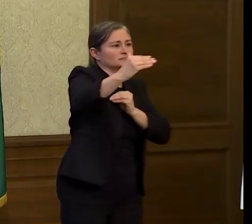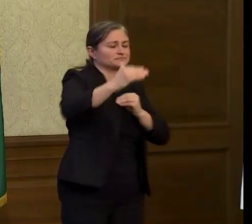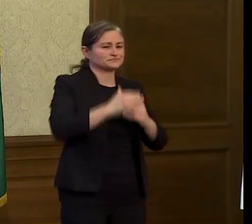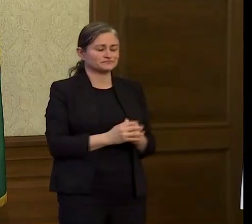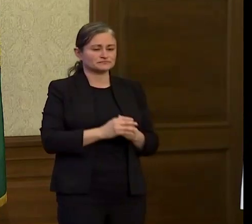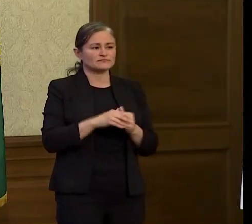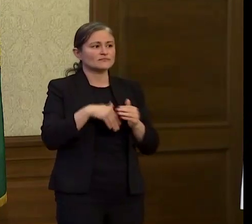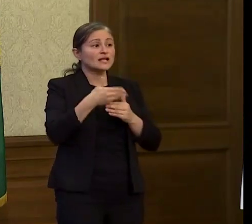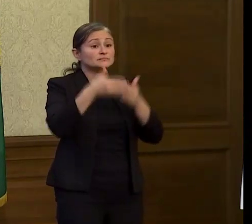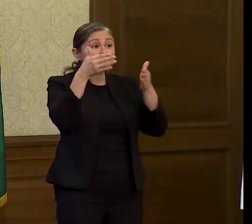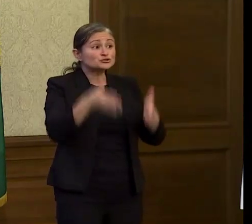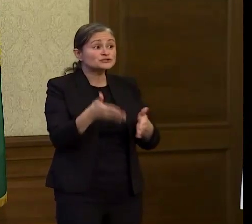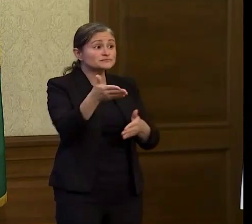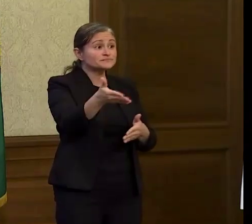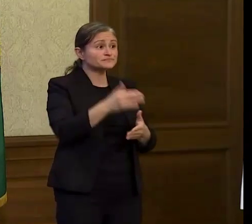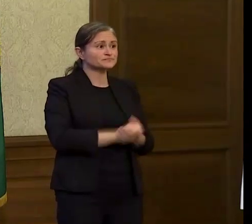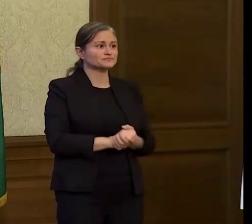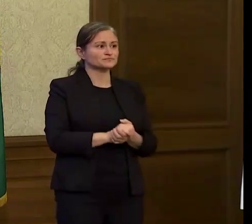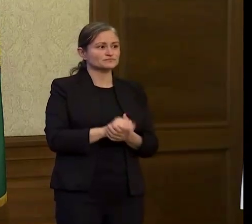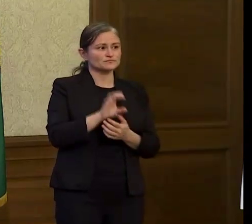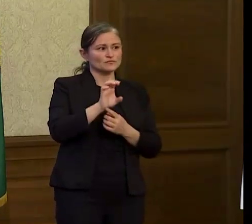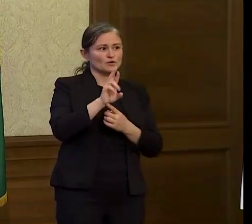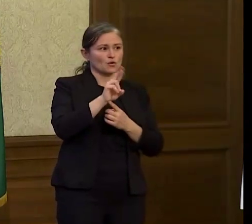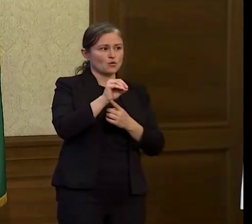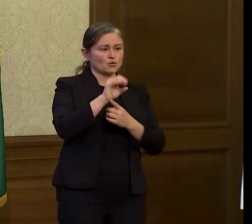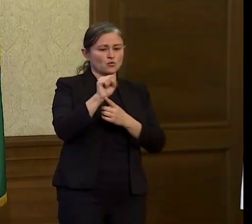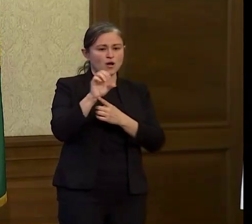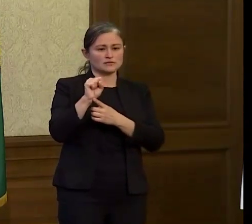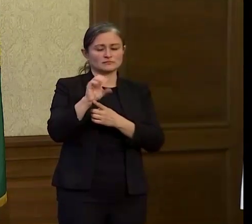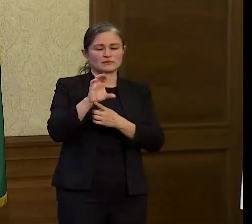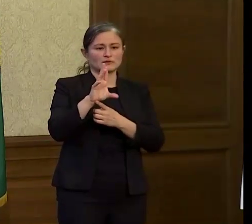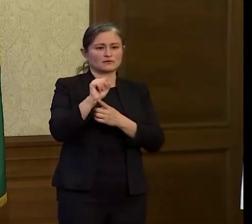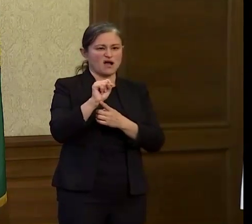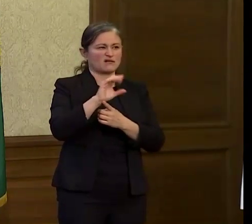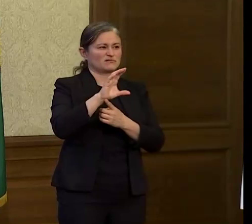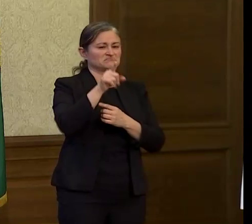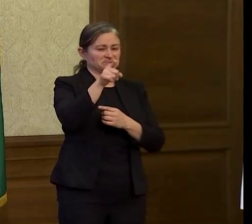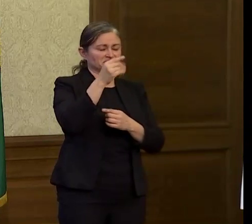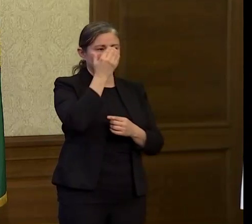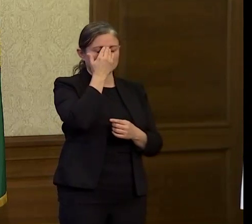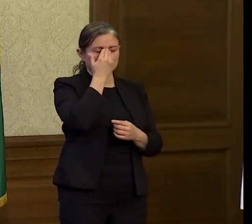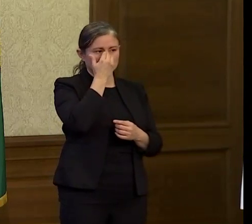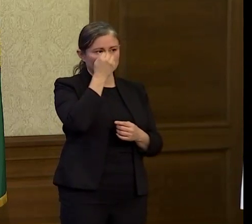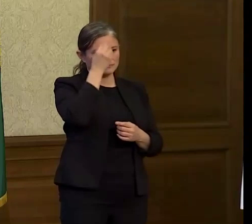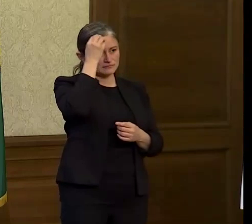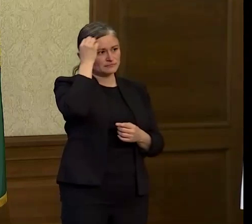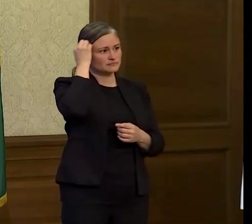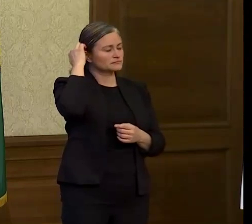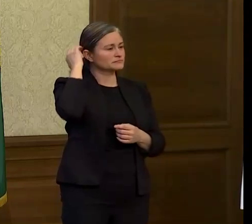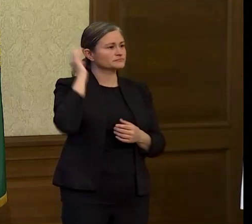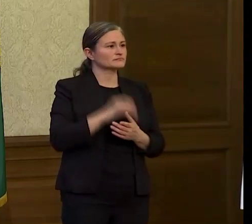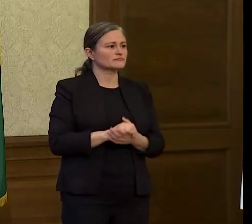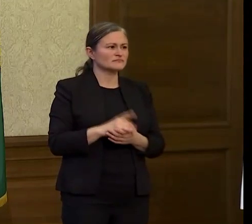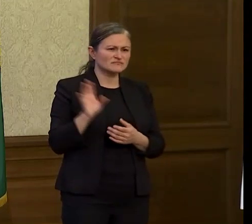Governor. On the mask question, have you gotten any indication that production is ramping up? Are you seeing